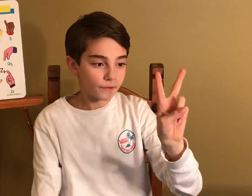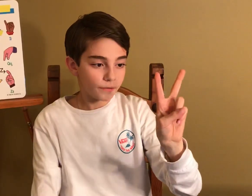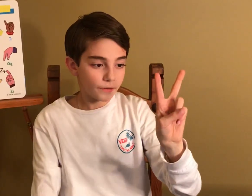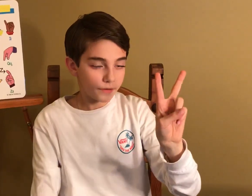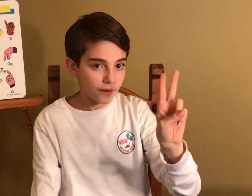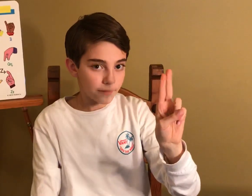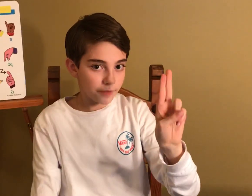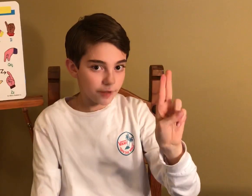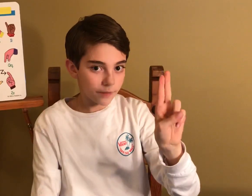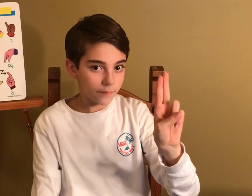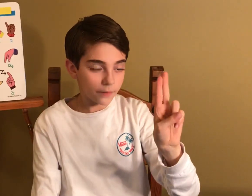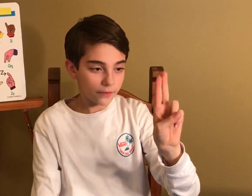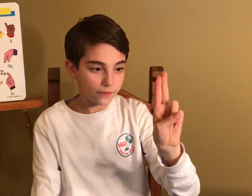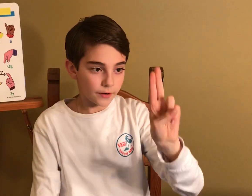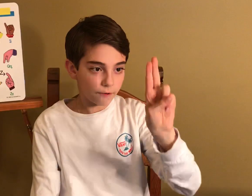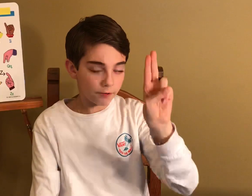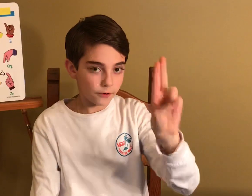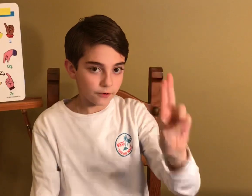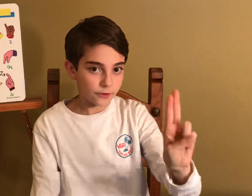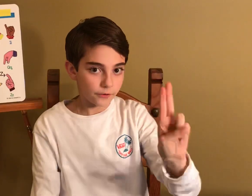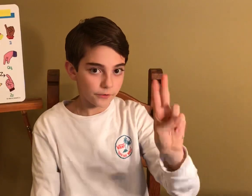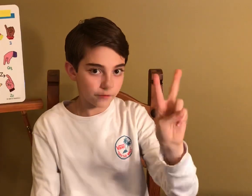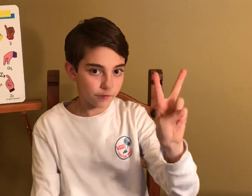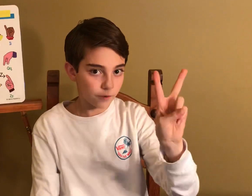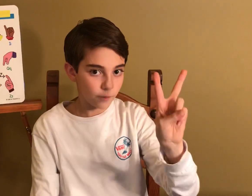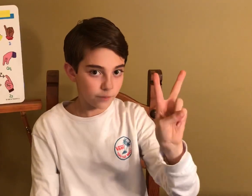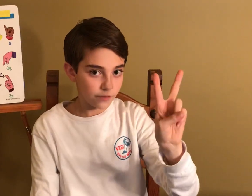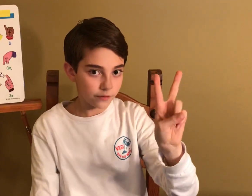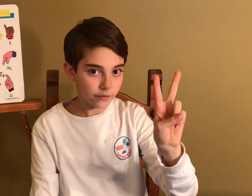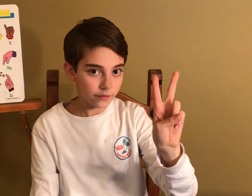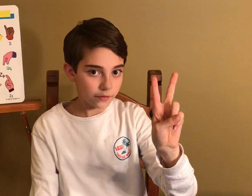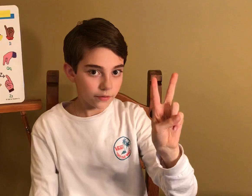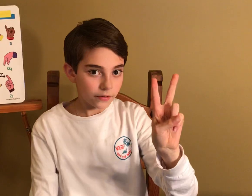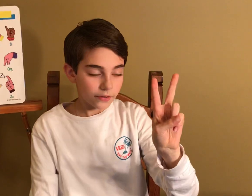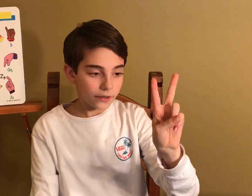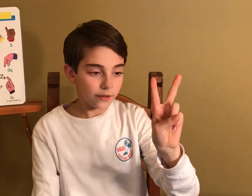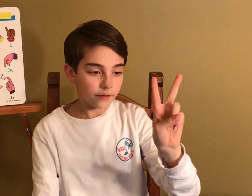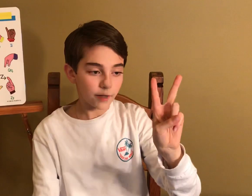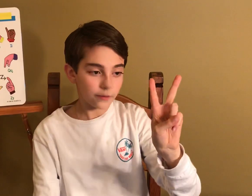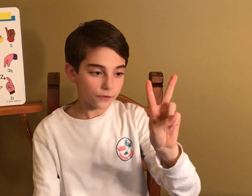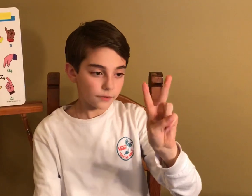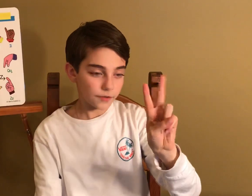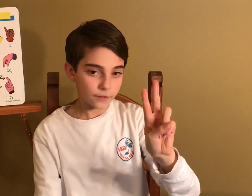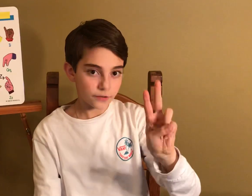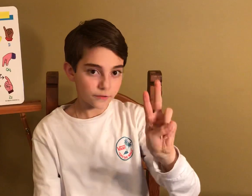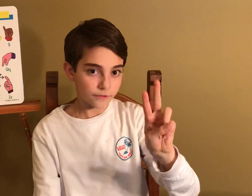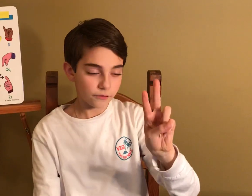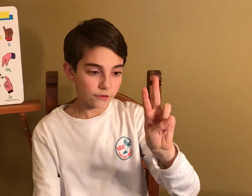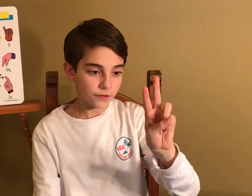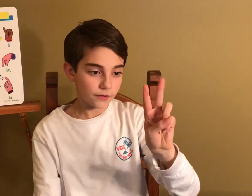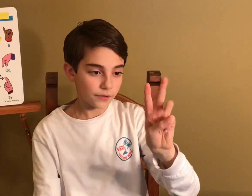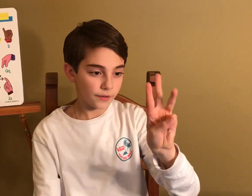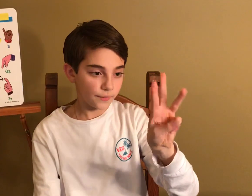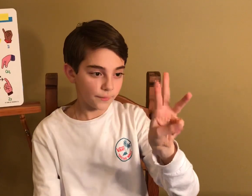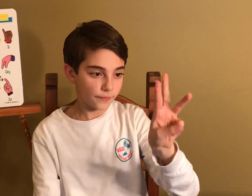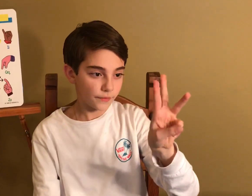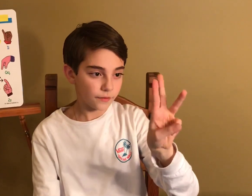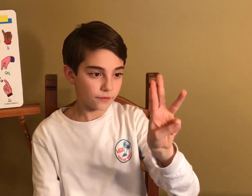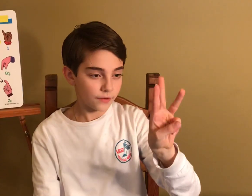the same thing, but instead of your fingers closed, they're open. And W is similar to V because you just